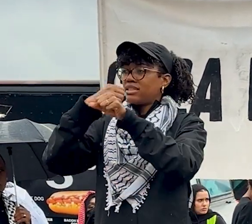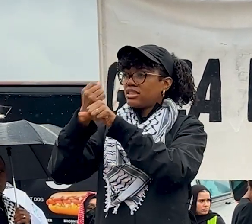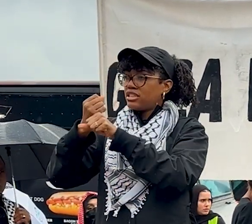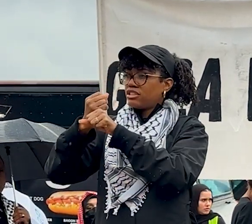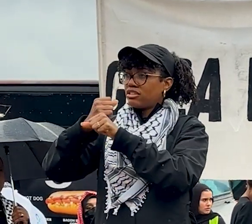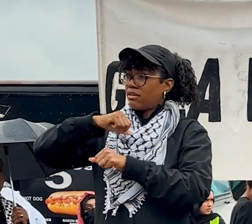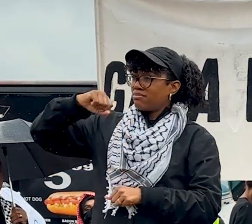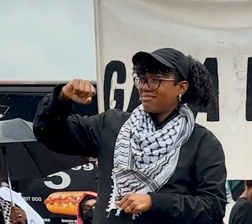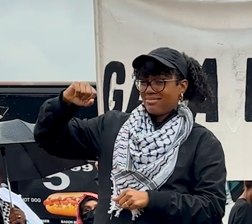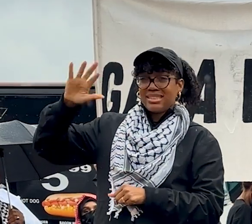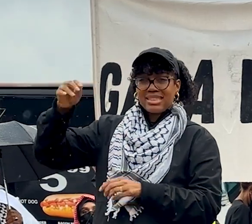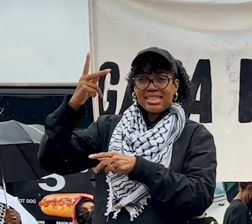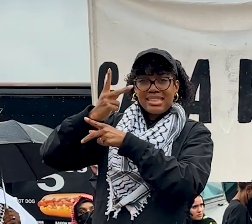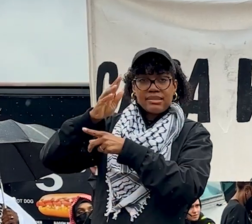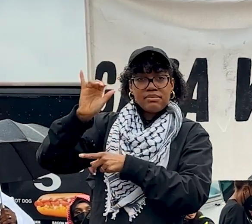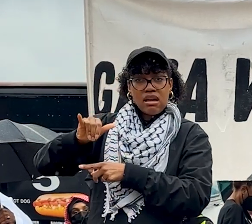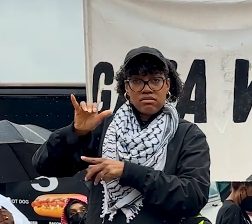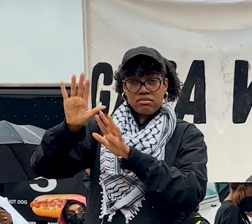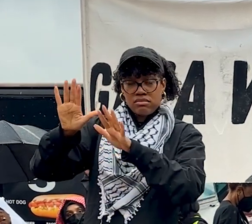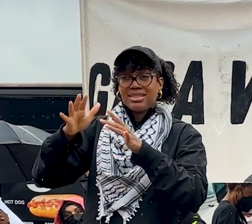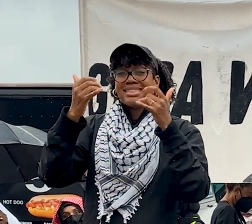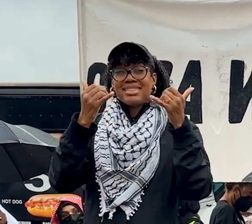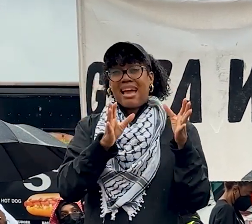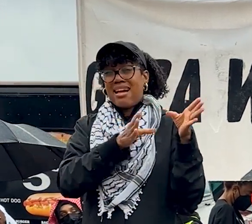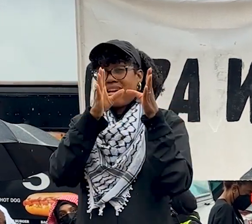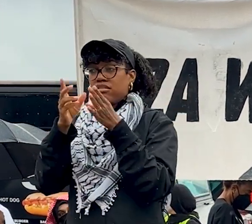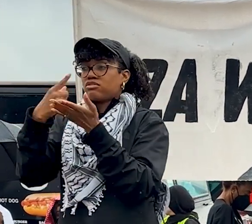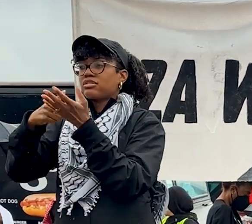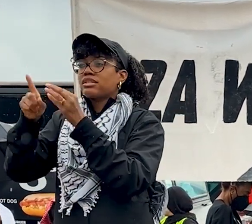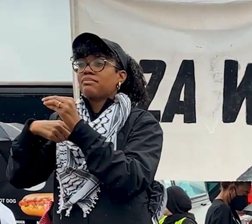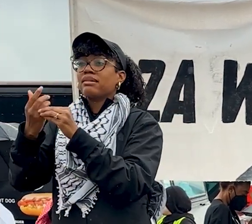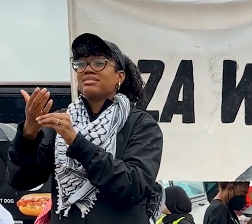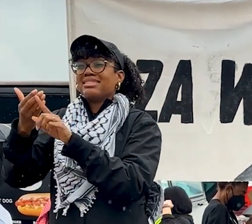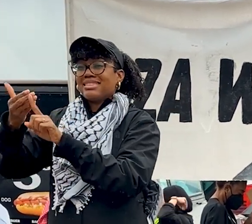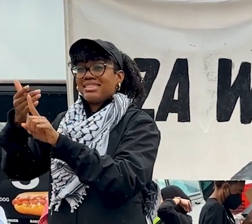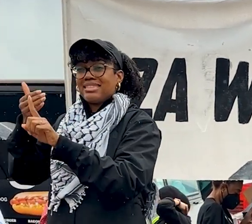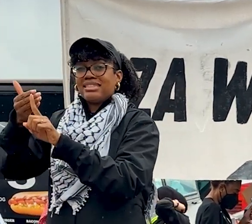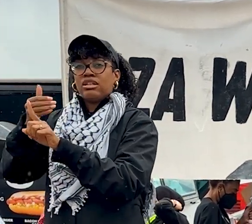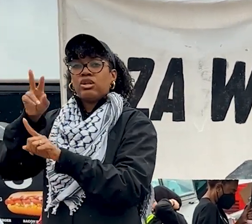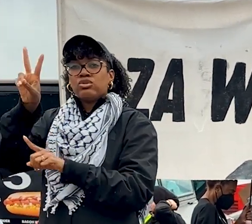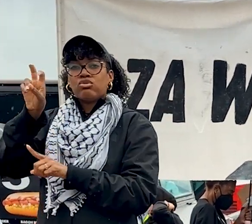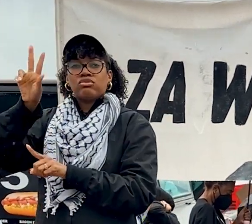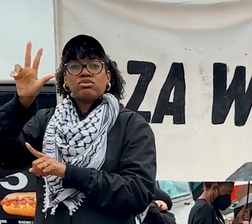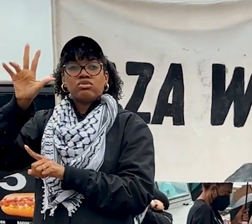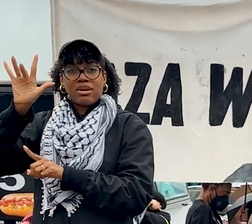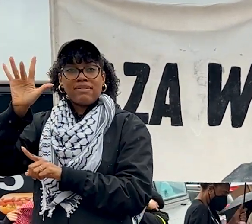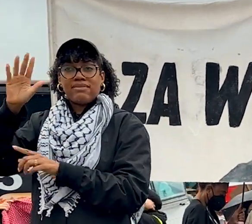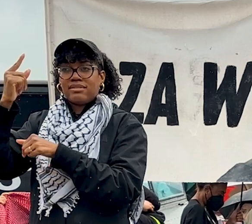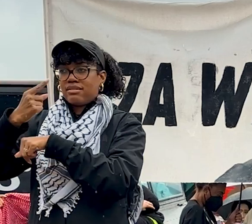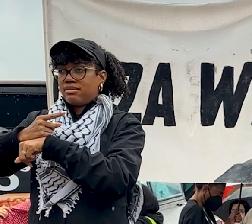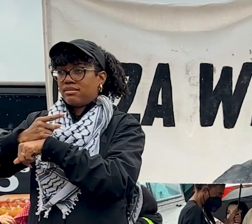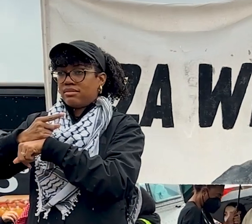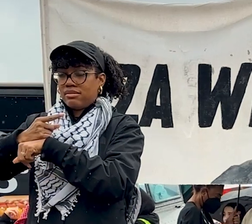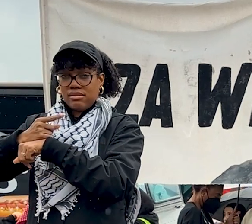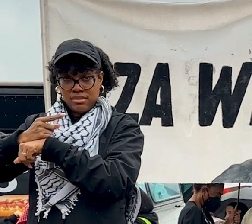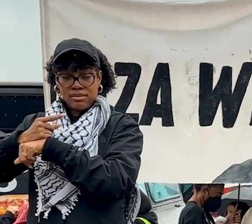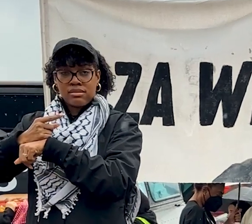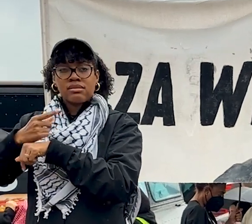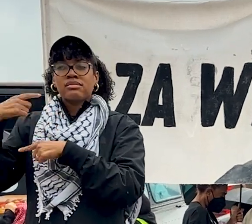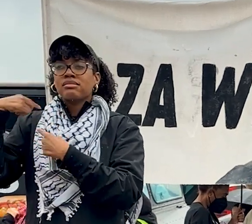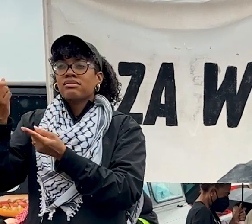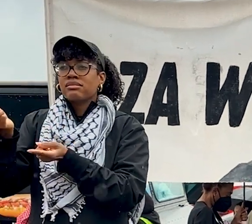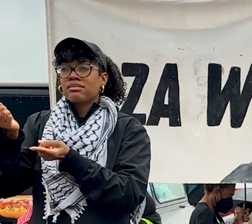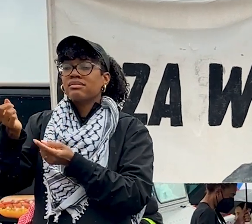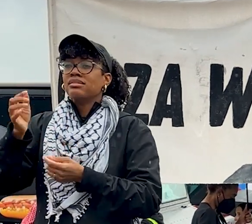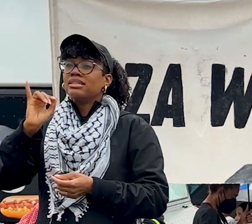context present. But now we're talking about the past 225 days since